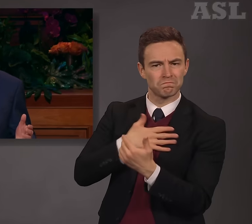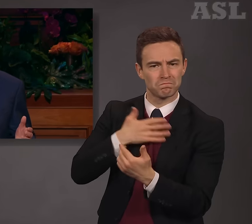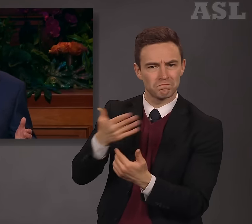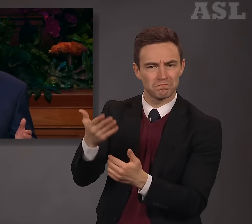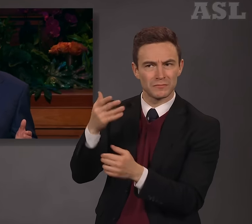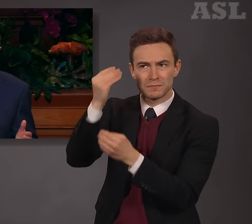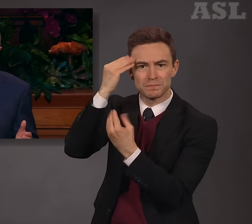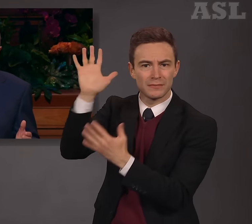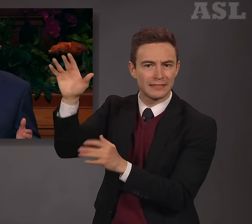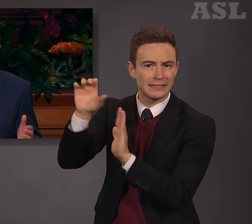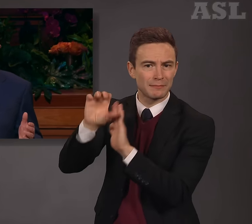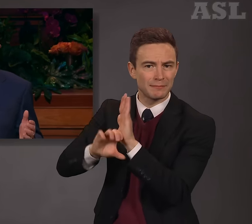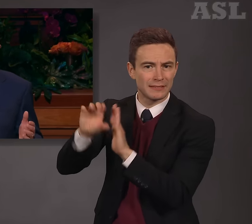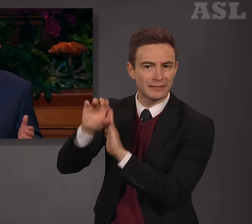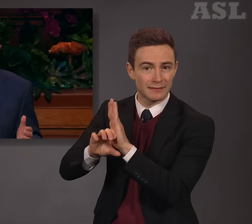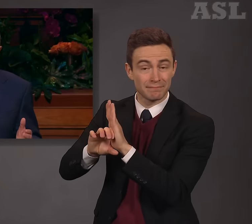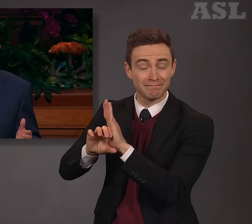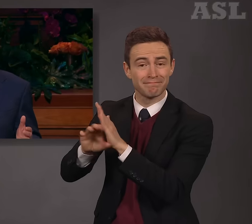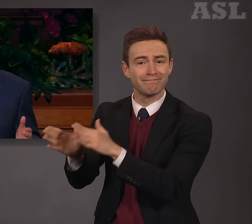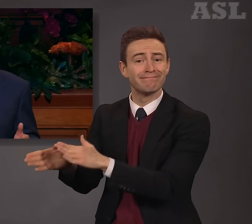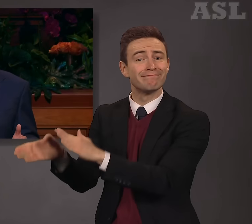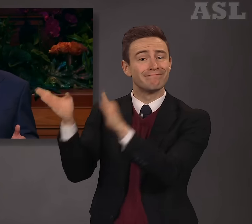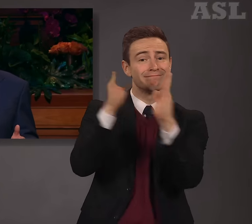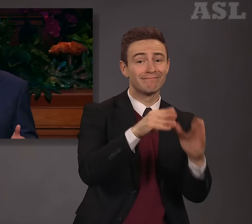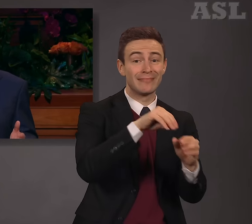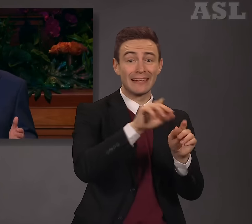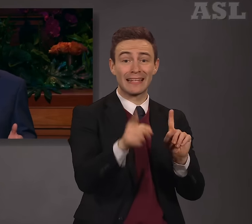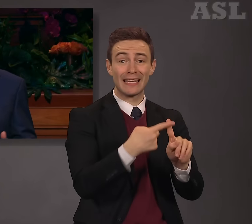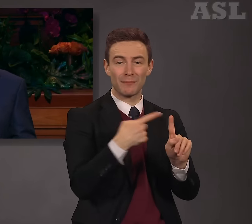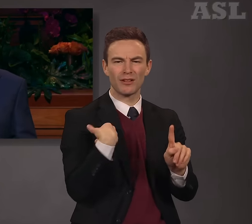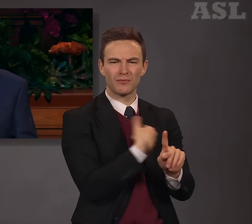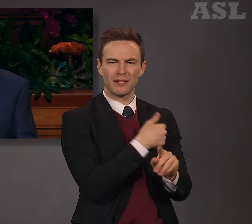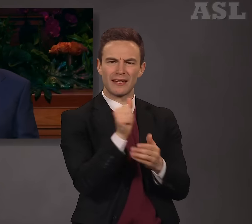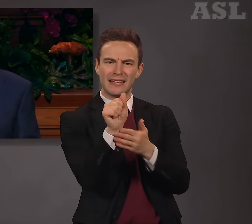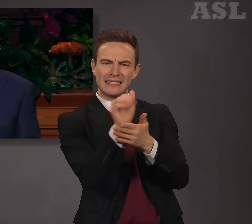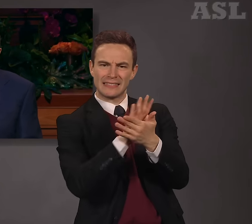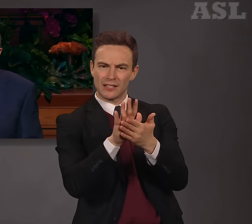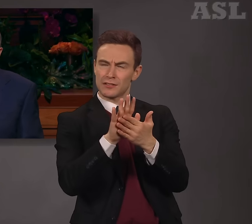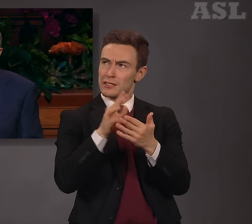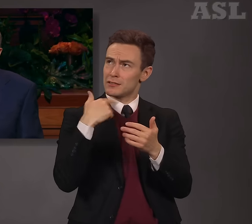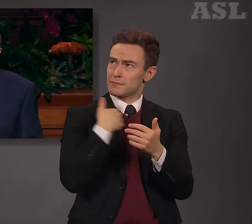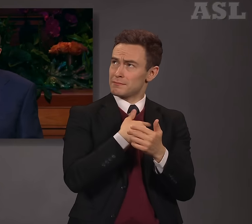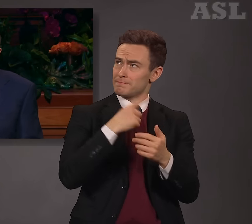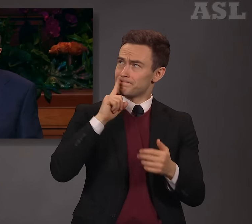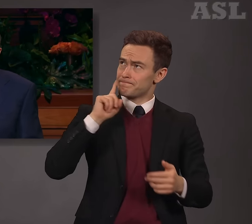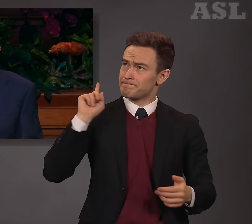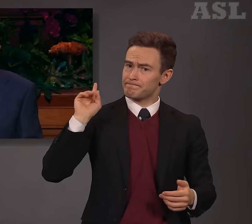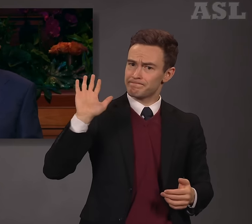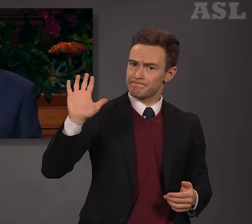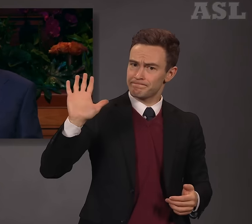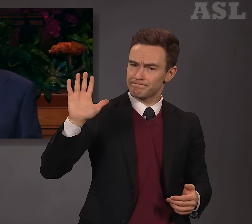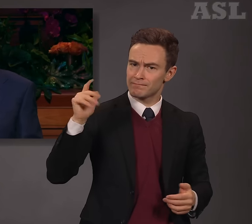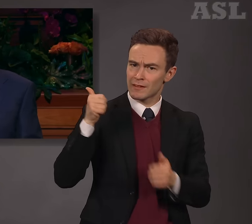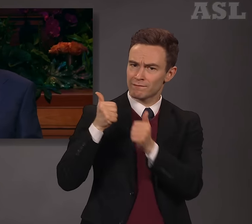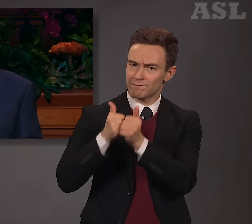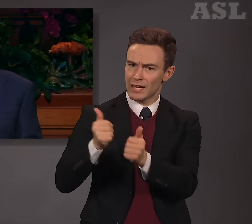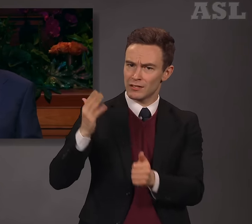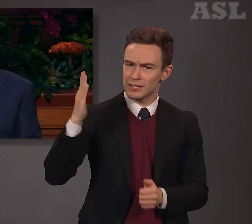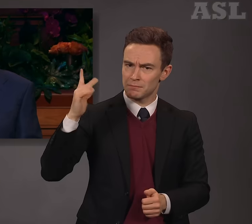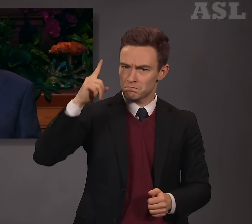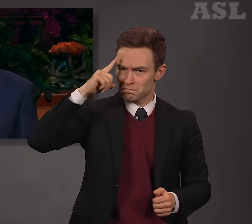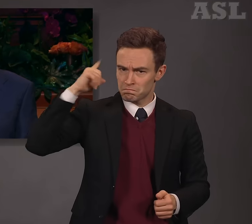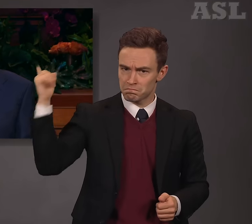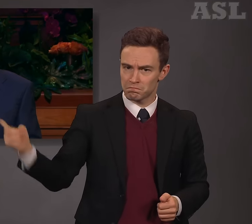the temple, we sacredly promise through our covenants to follow Him